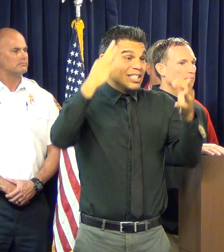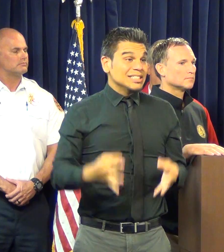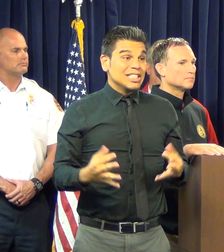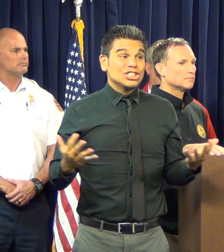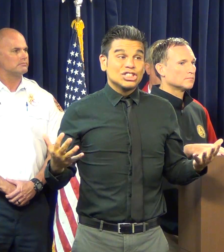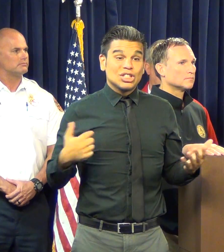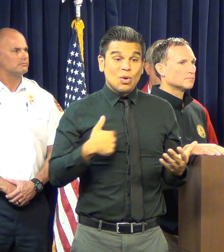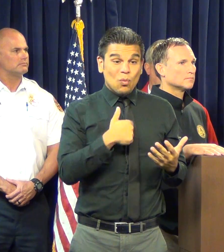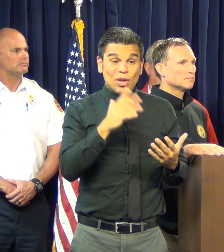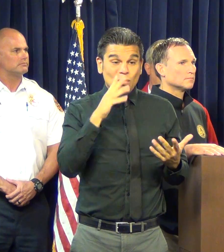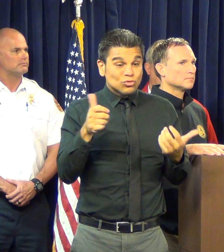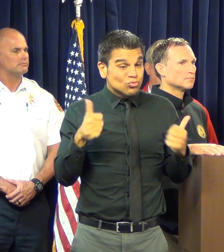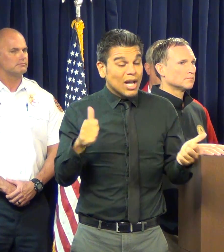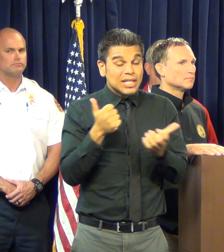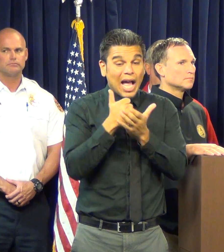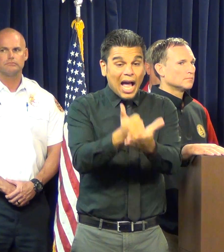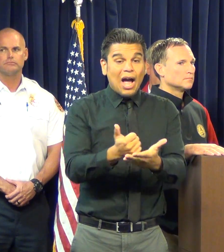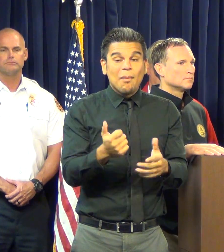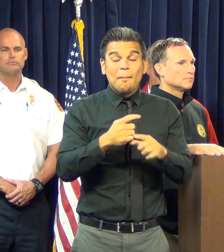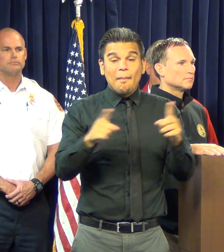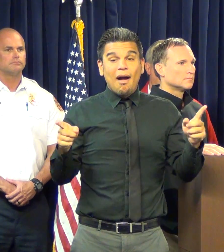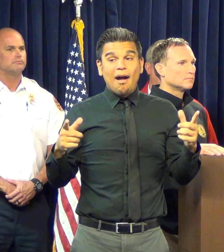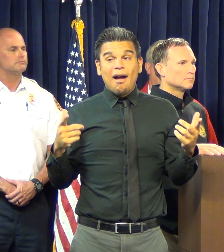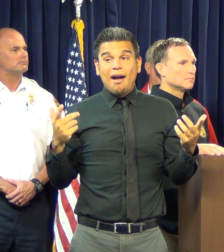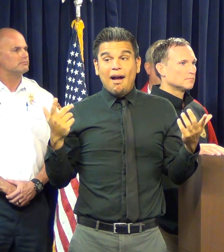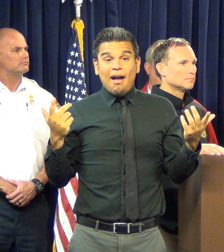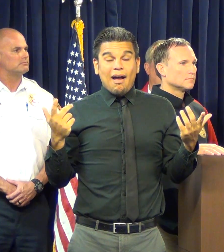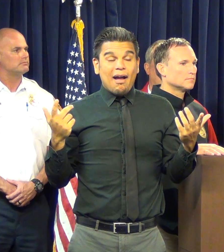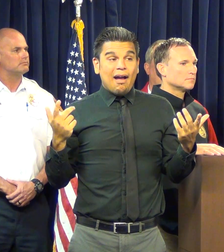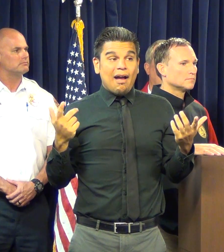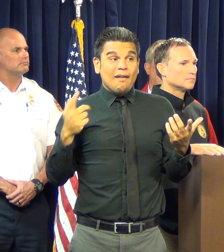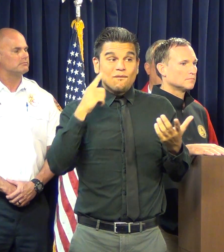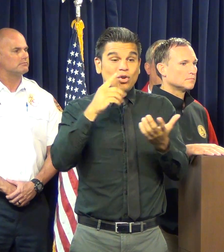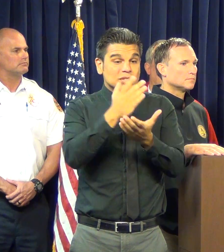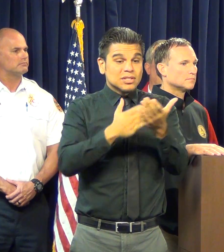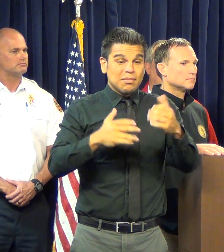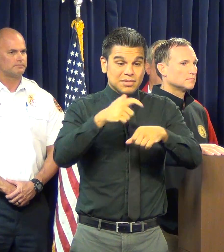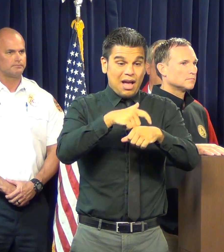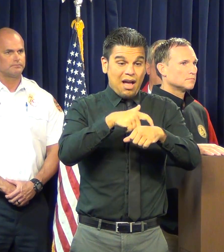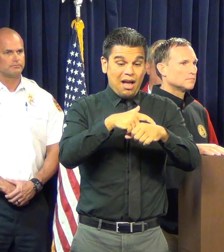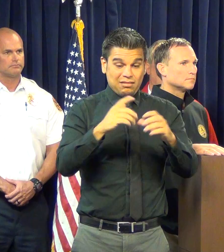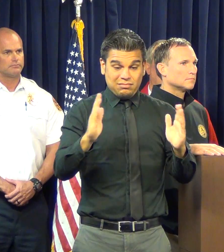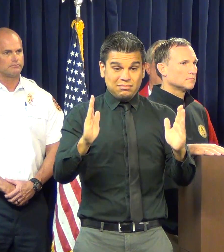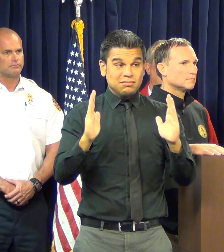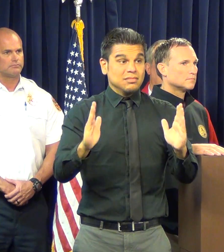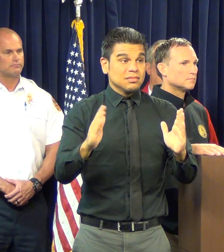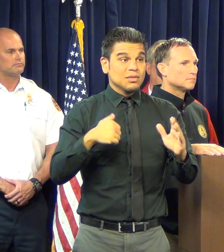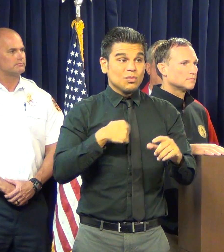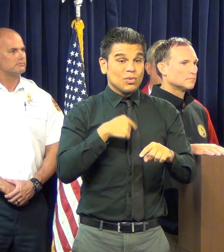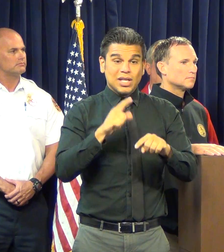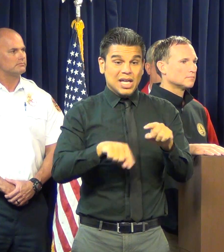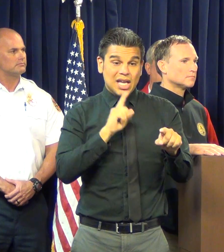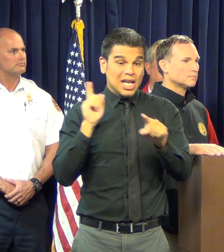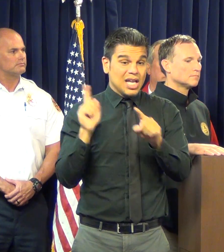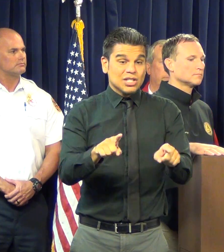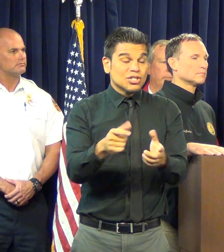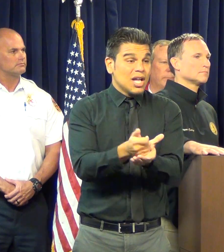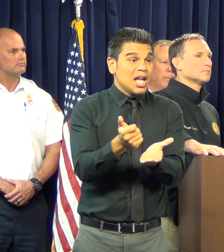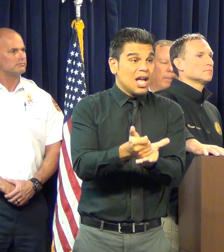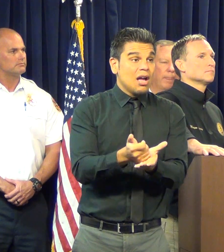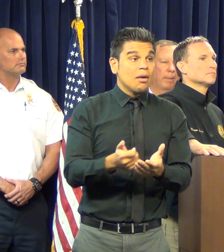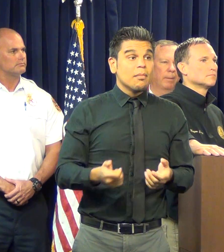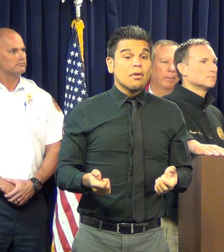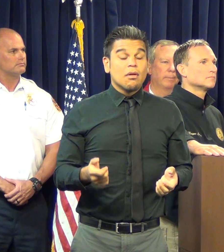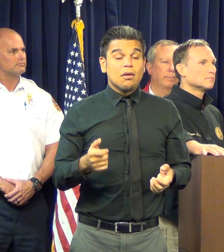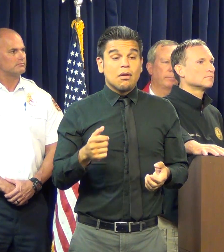push that envelope where we can. But clearly there's going to be a period of time where we will not be able to respond based on the weather. If that never materializes, and